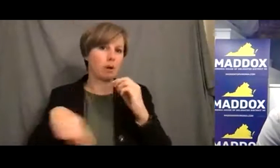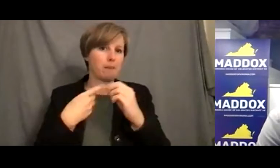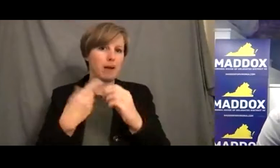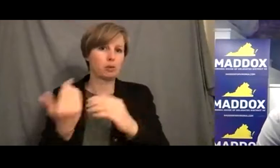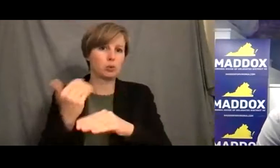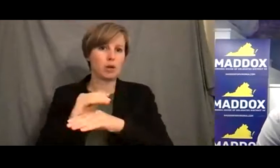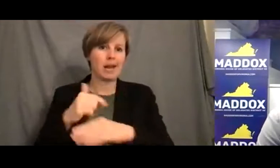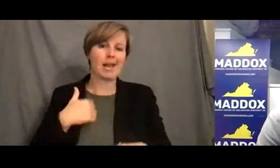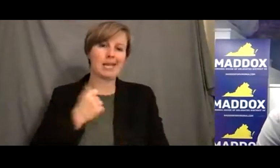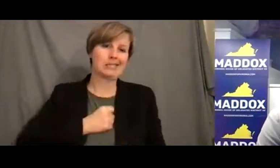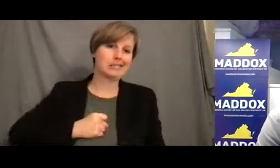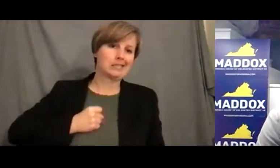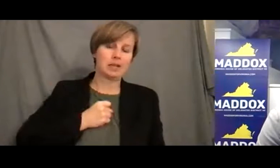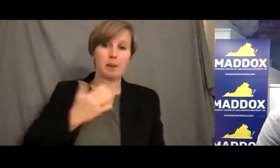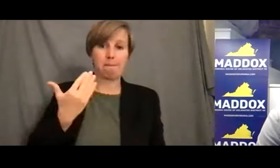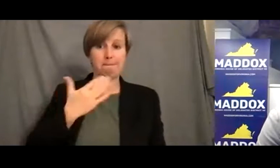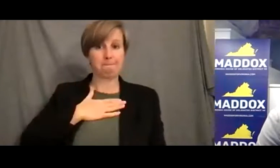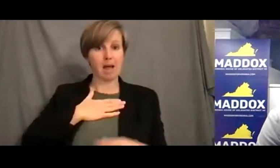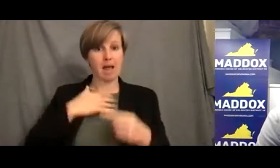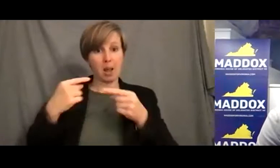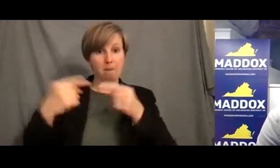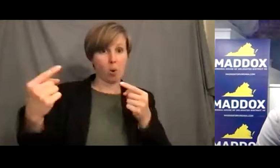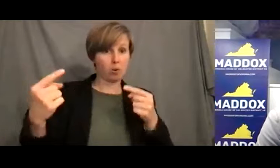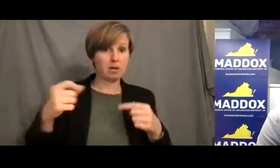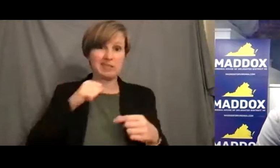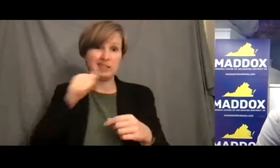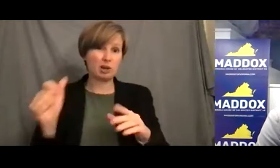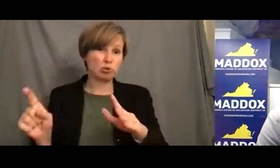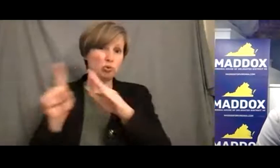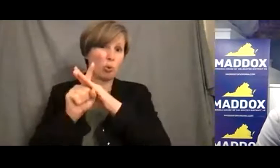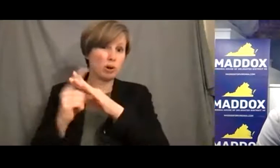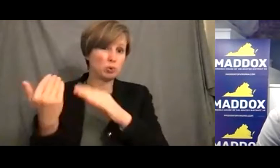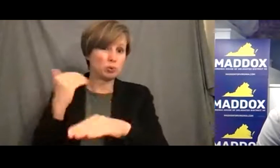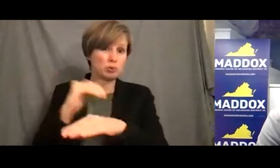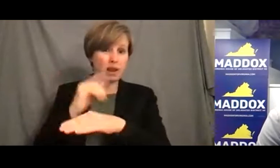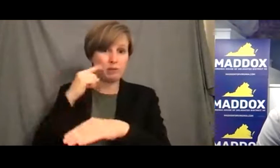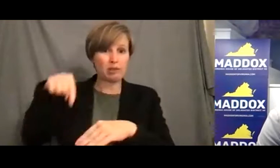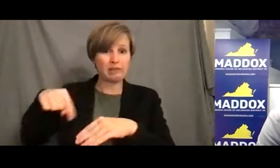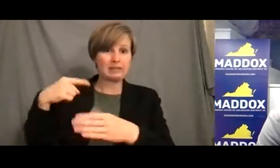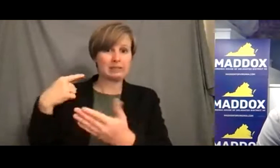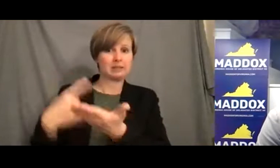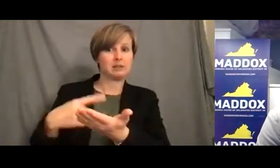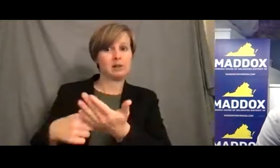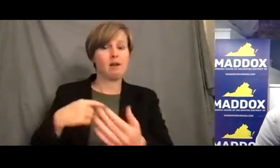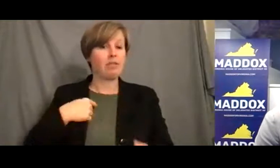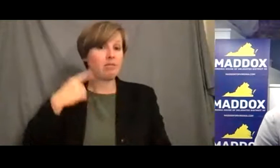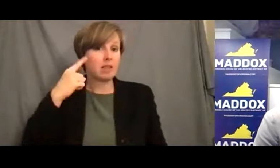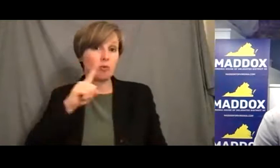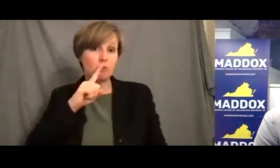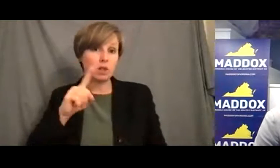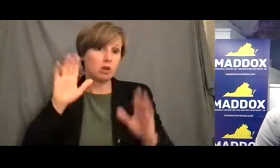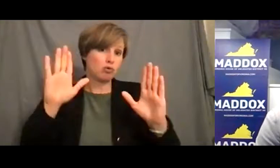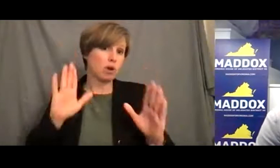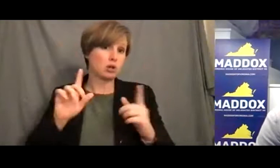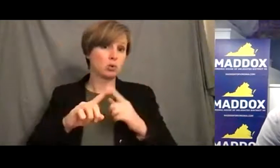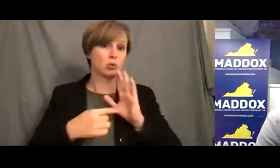regret that my opponent has not shown up tonight for this discussion. I think it would be great to show